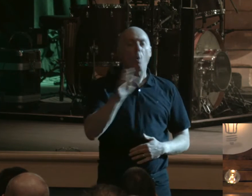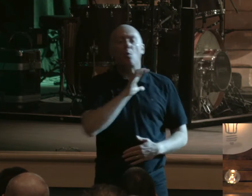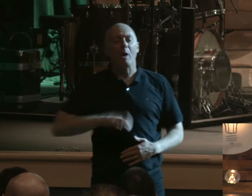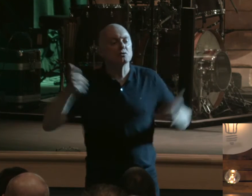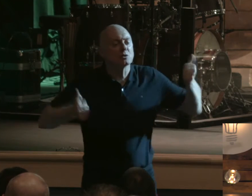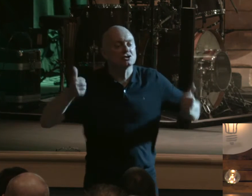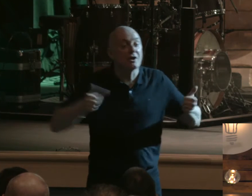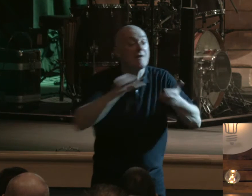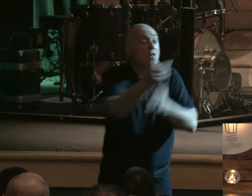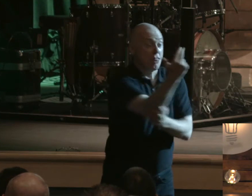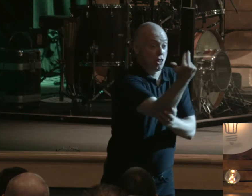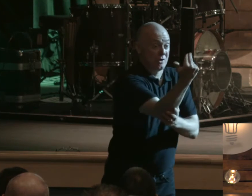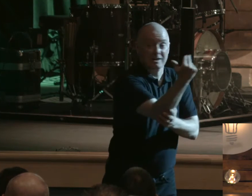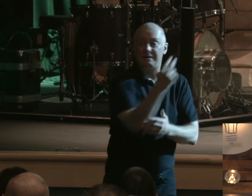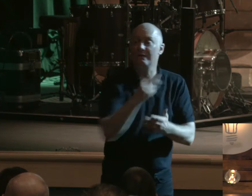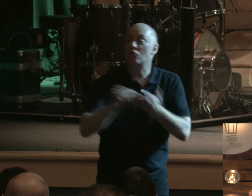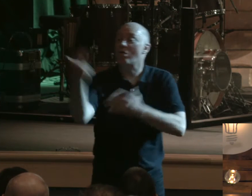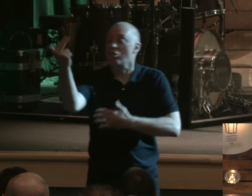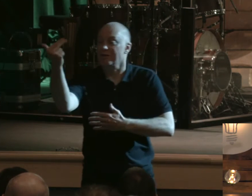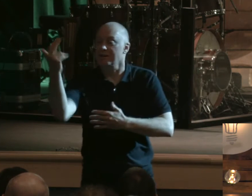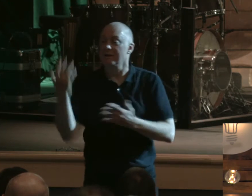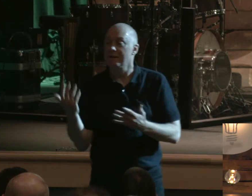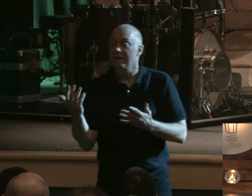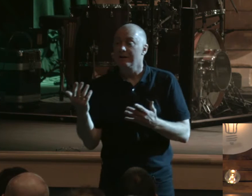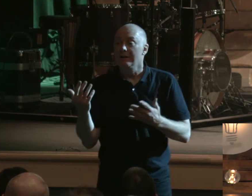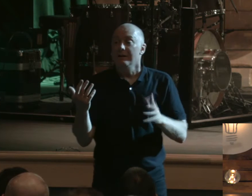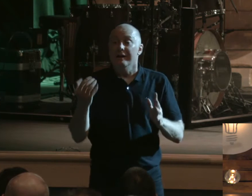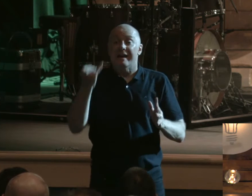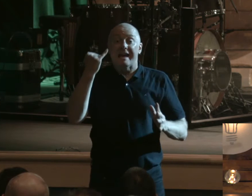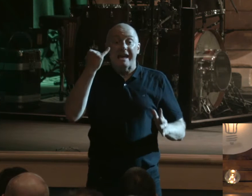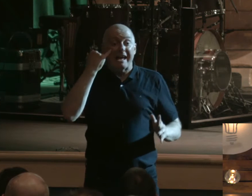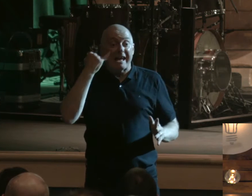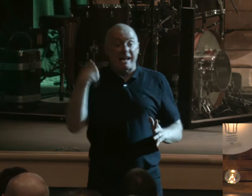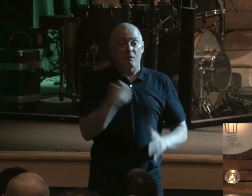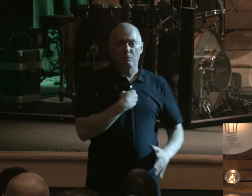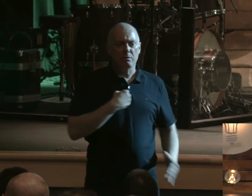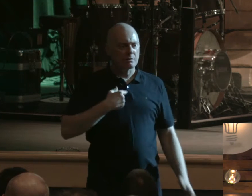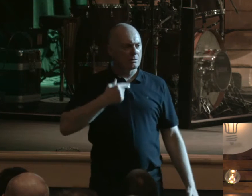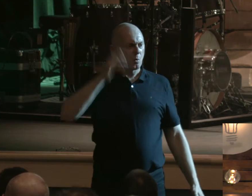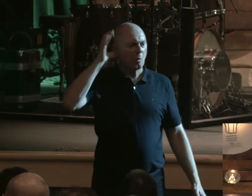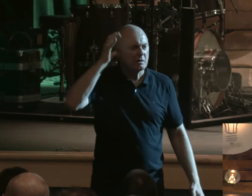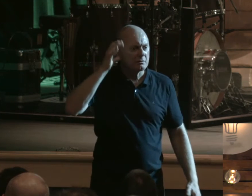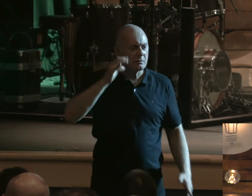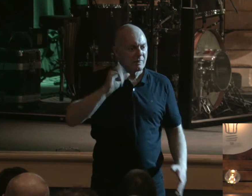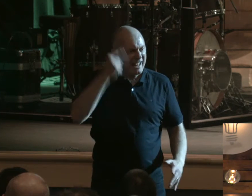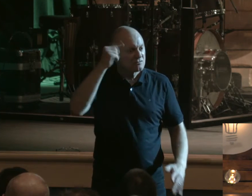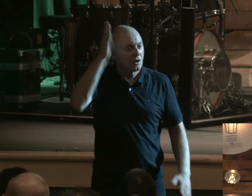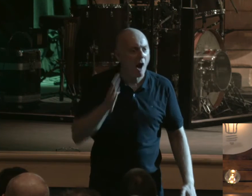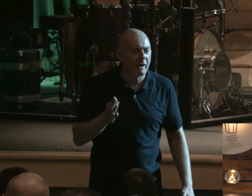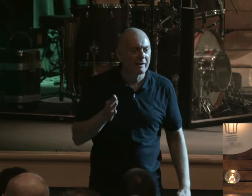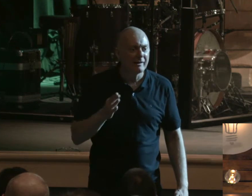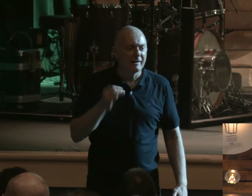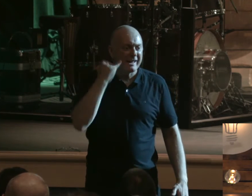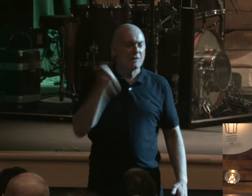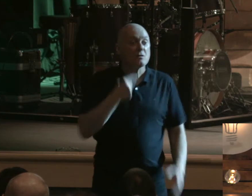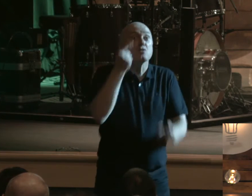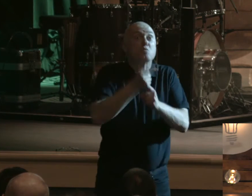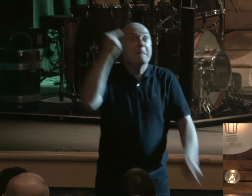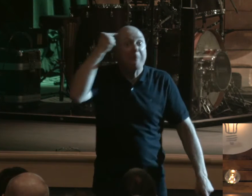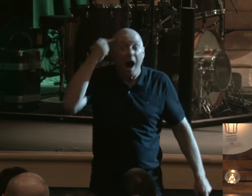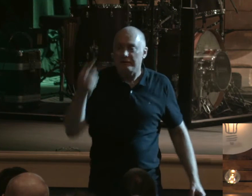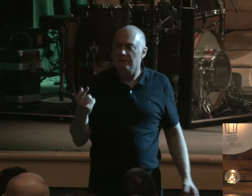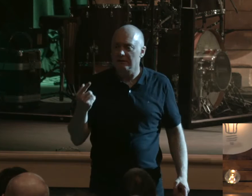Christ. Then verse 13, look at verse 13. This is great. He says, for if we are beside ourselves, it is for God. If we are in our right